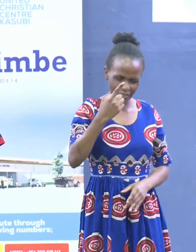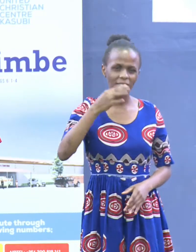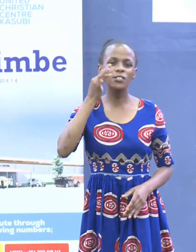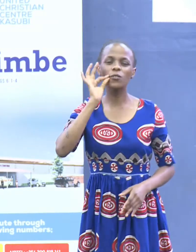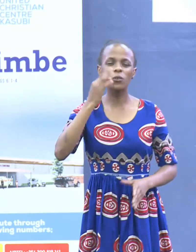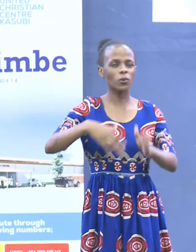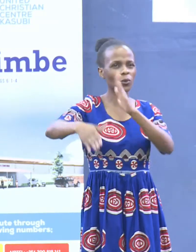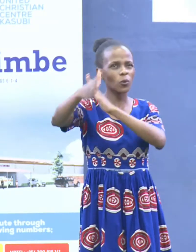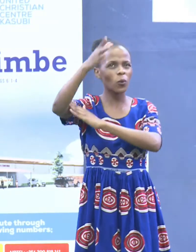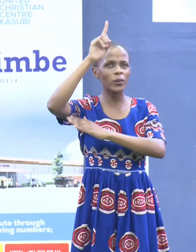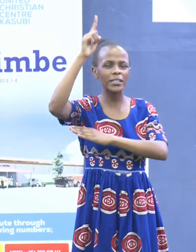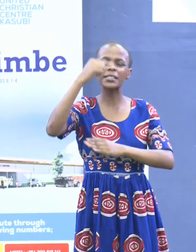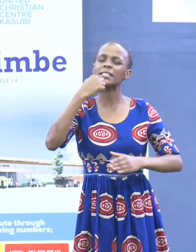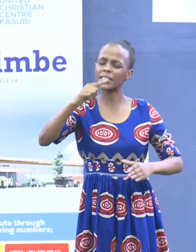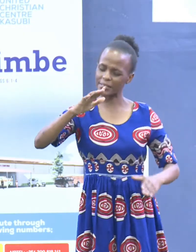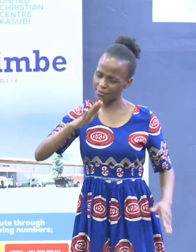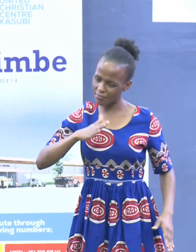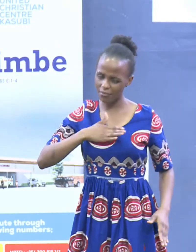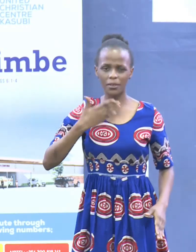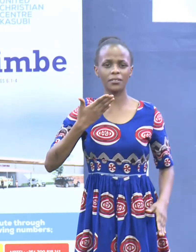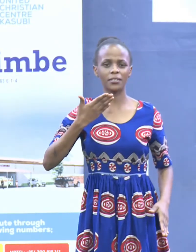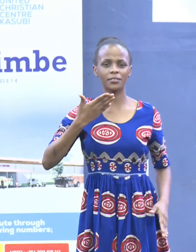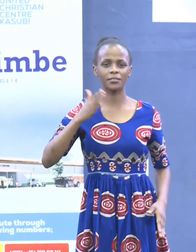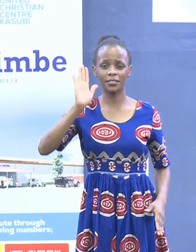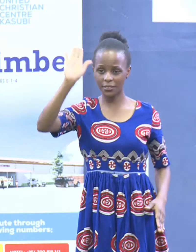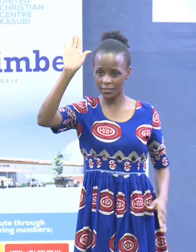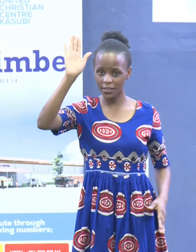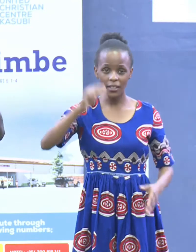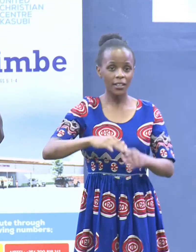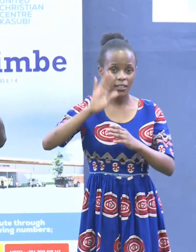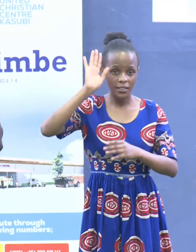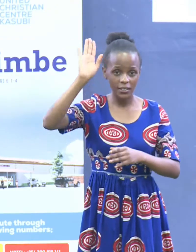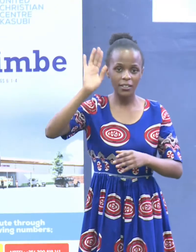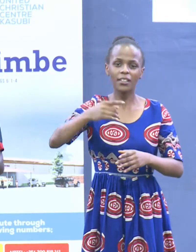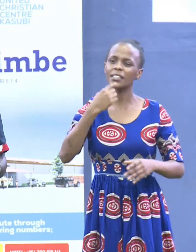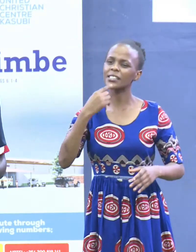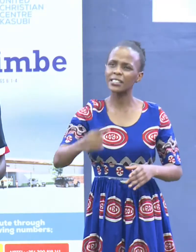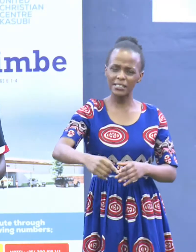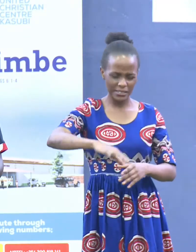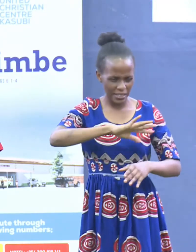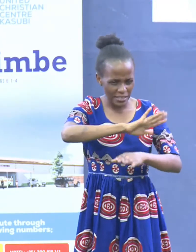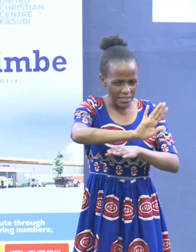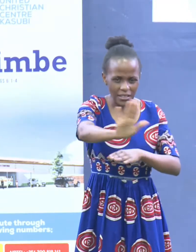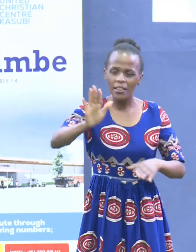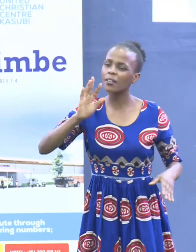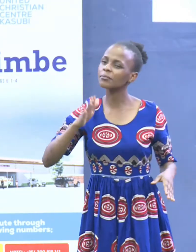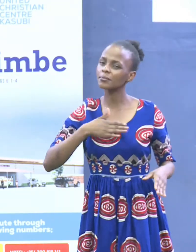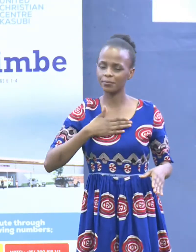And remember the scriptures told us that he has called the firstborn his. Chiche agambi they are mine. Agambi